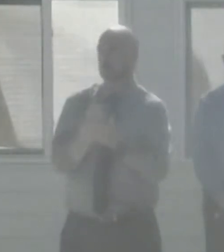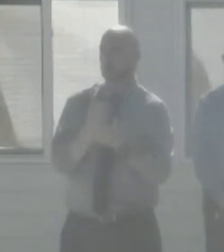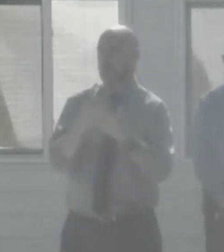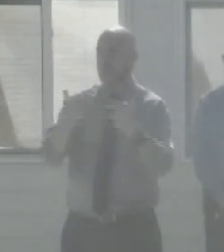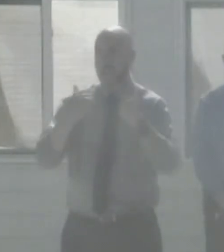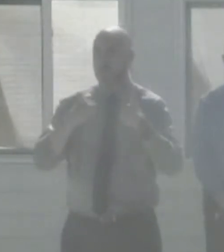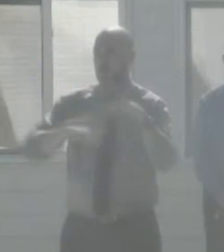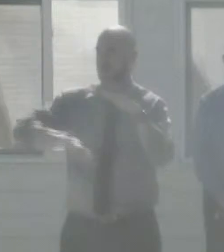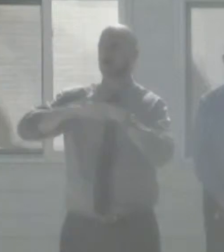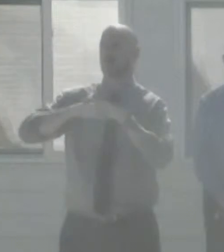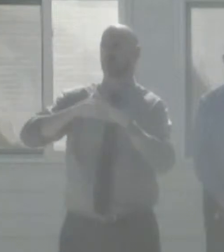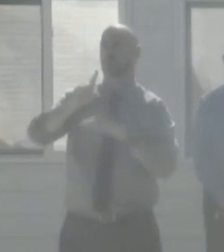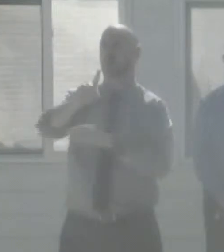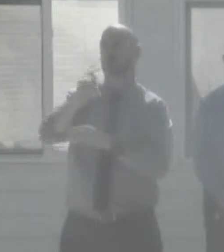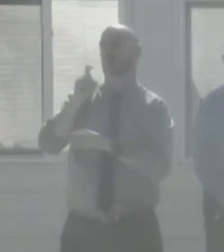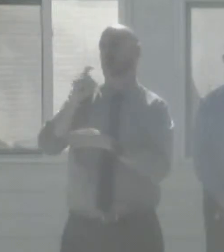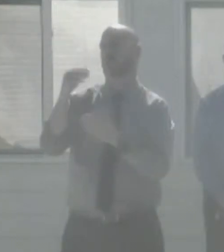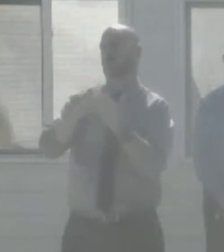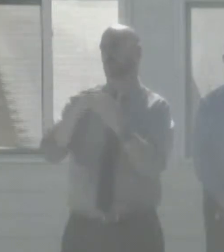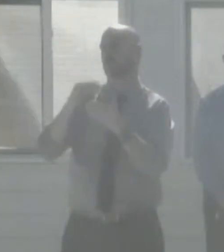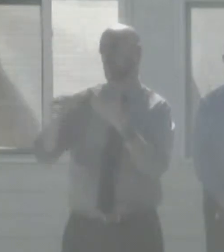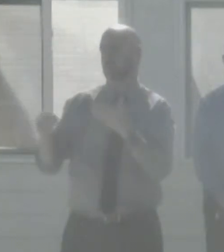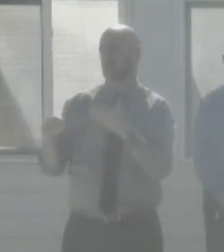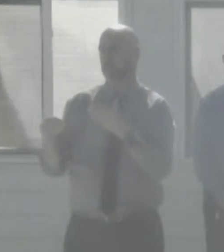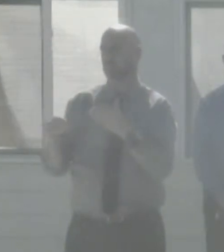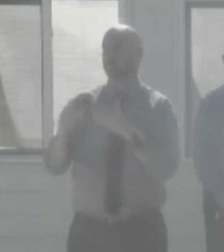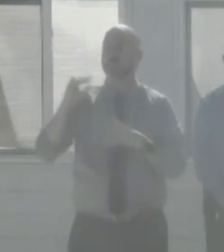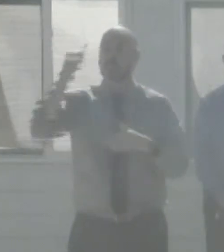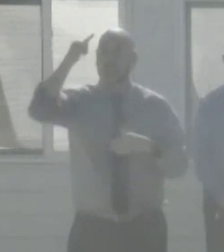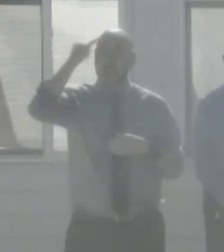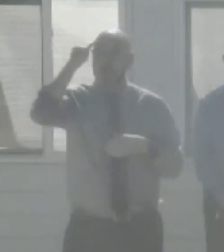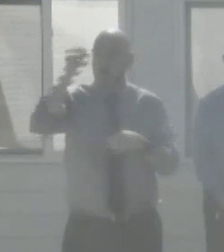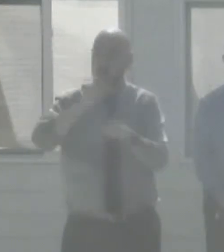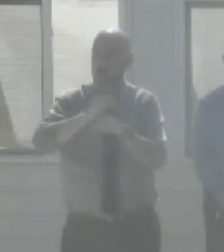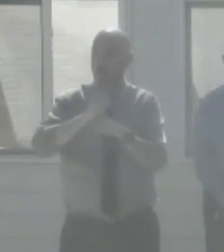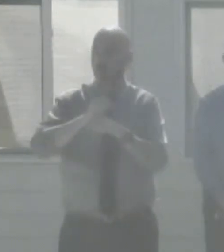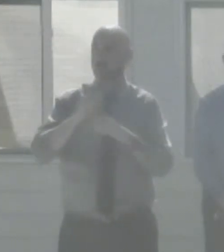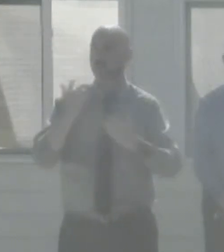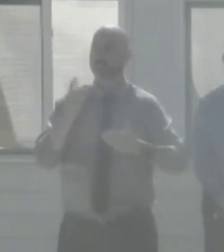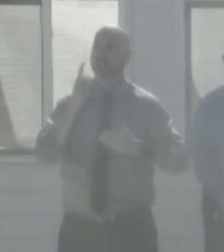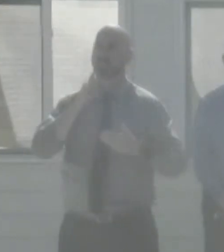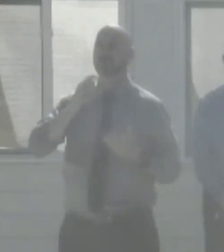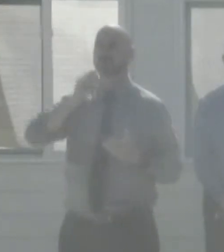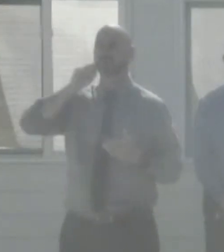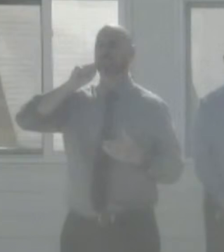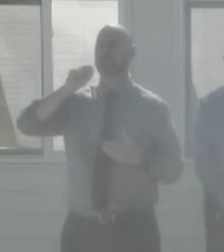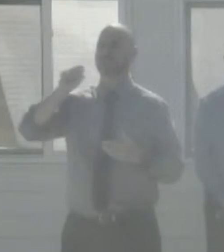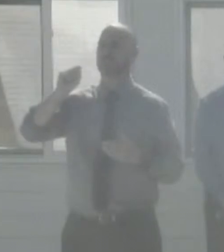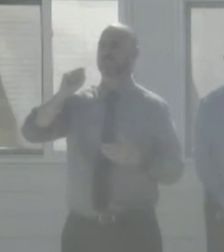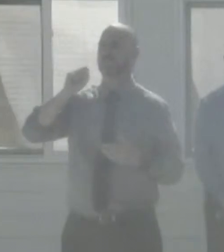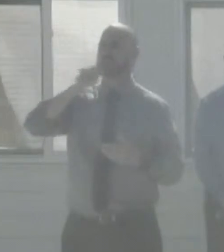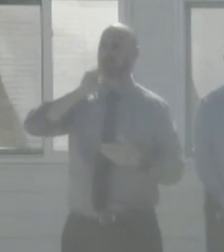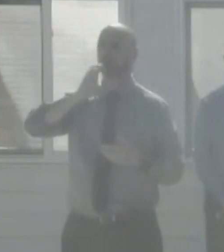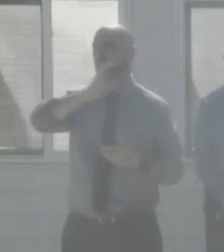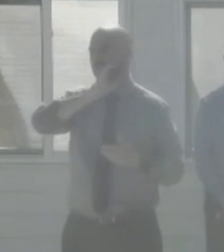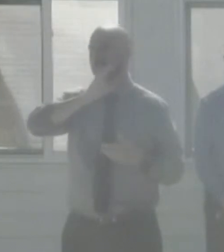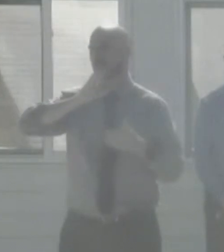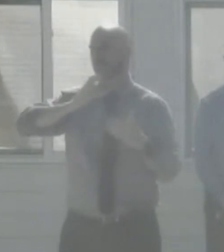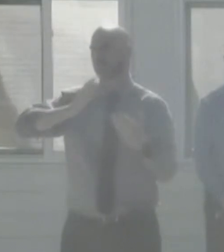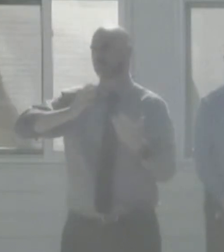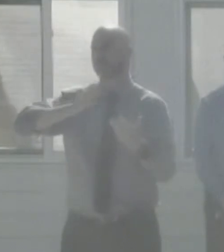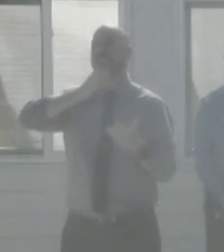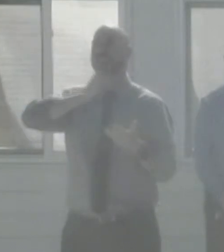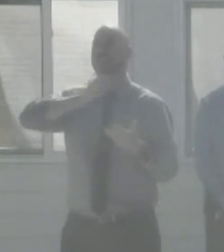if you're citrus and cattle, you have up to $150,000. So please take advantage if you want. If you want to apply for that, you